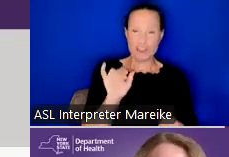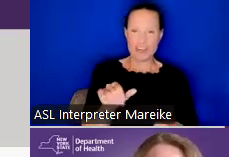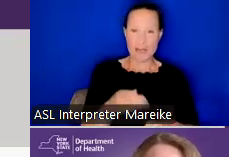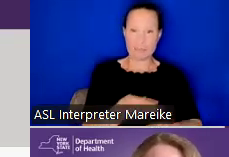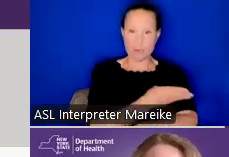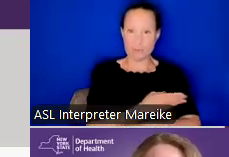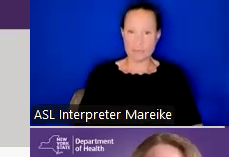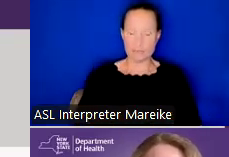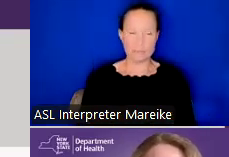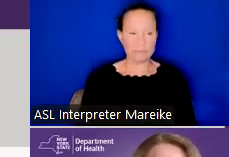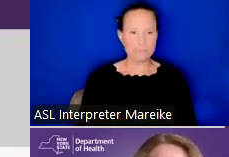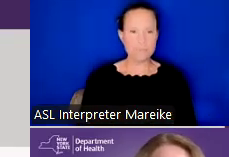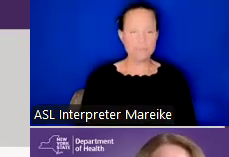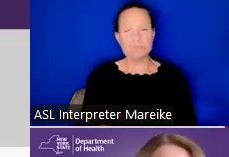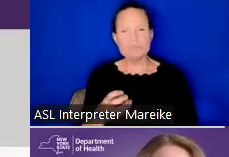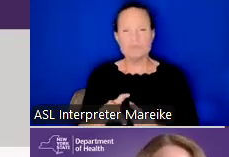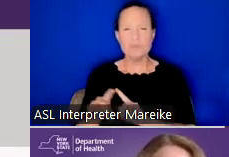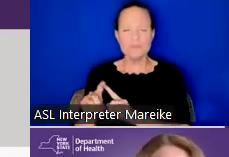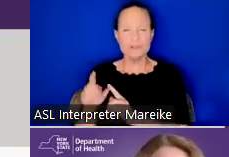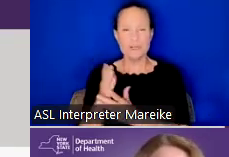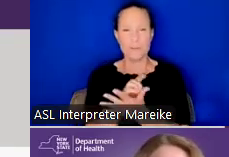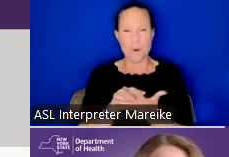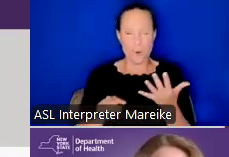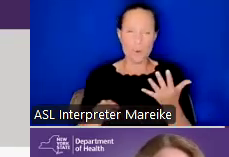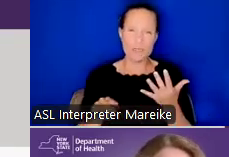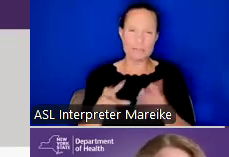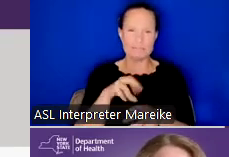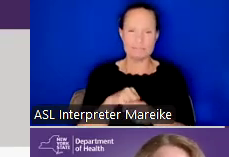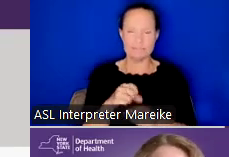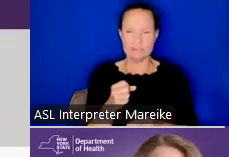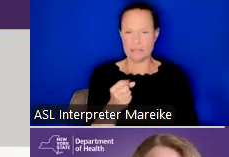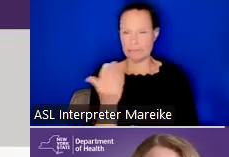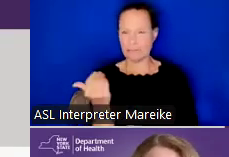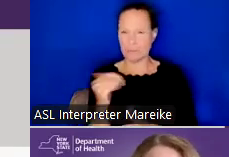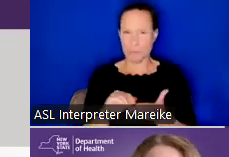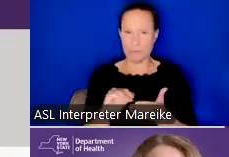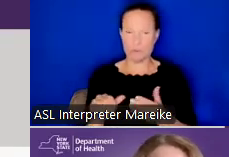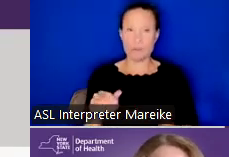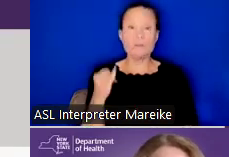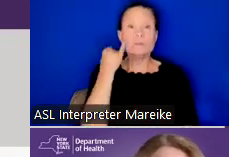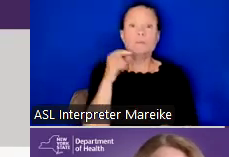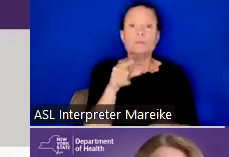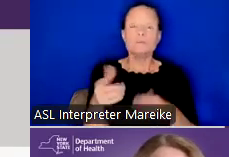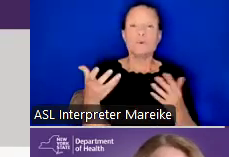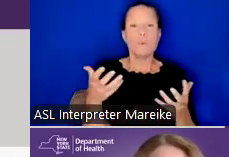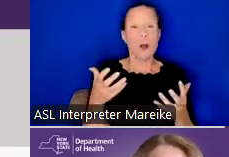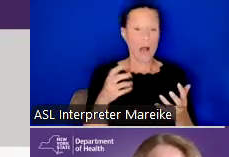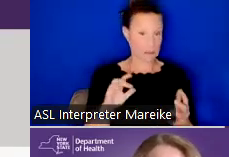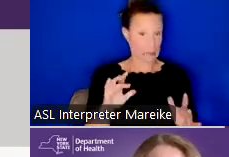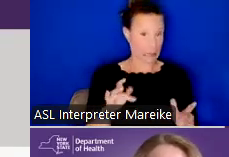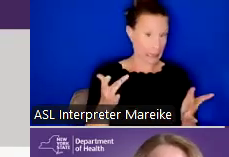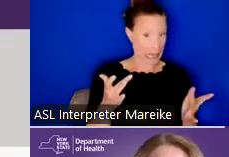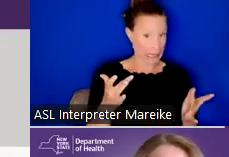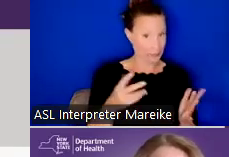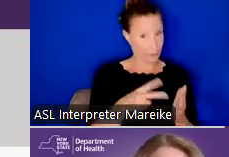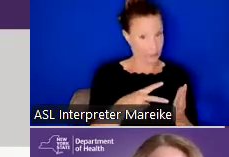There are a few different components of the 1115 waiver. If you ever want some light reading at night, we